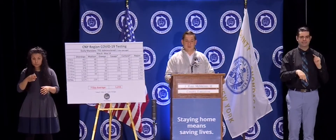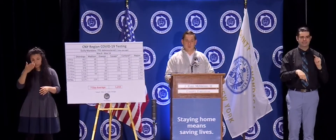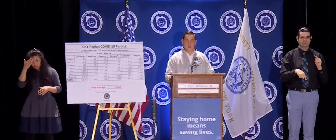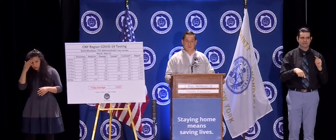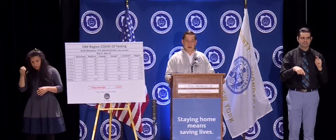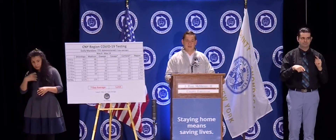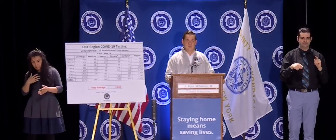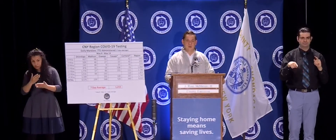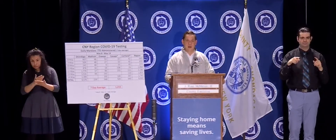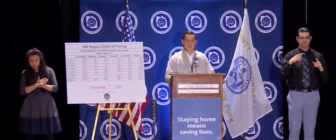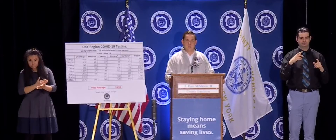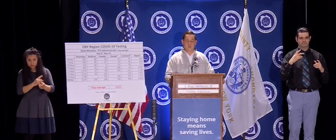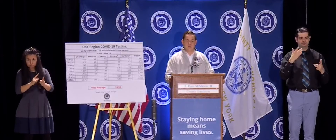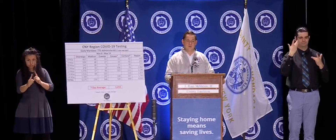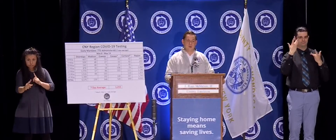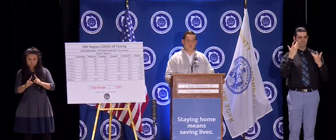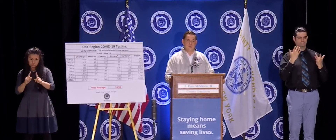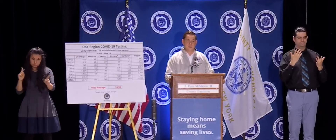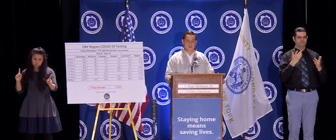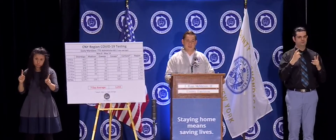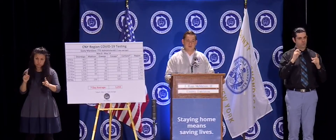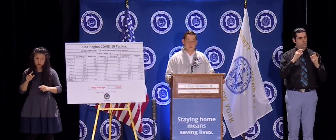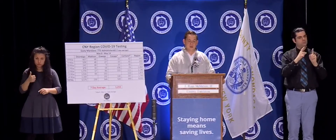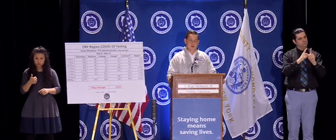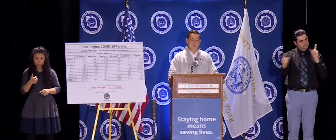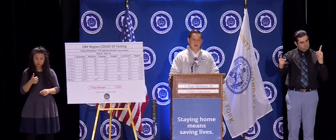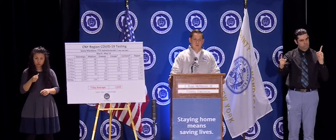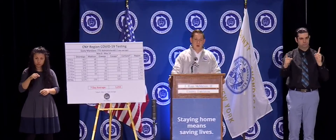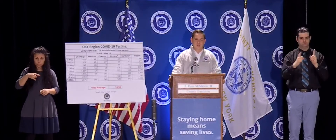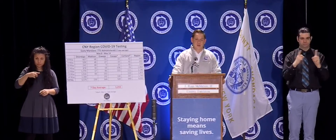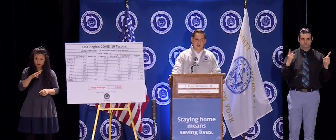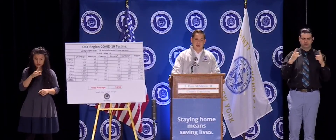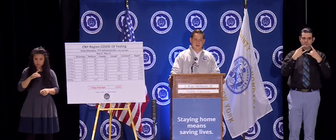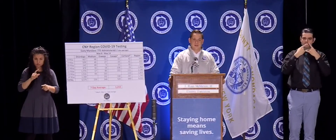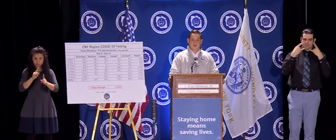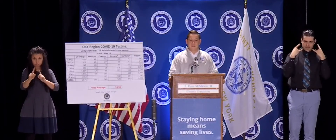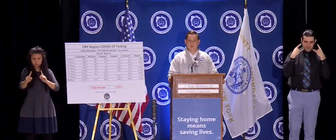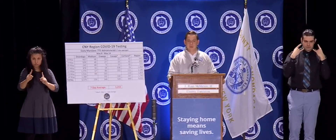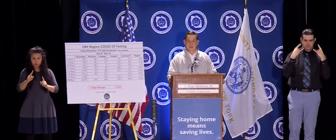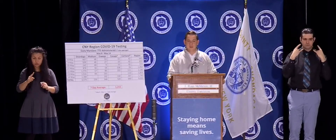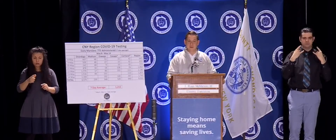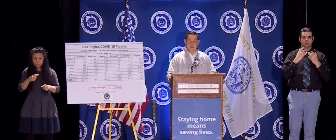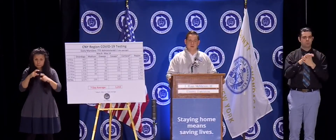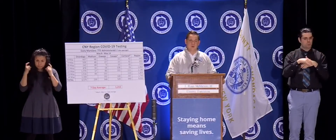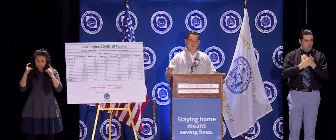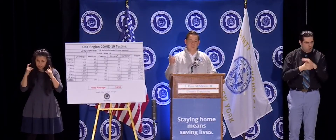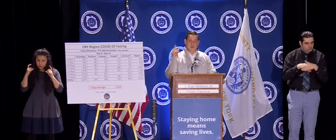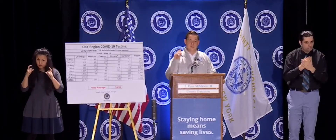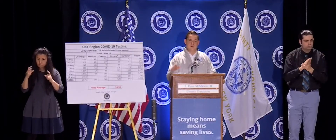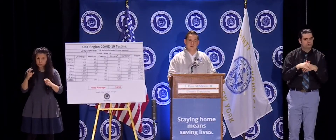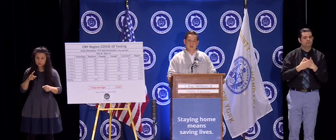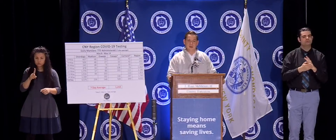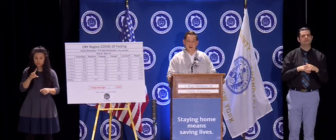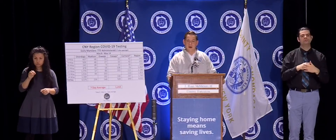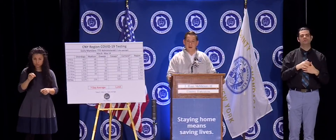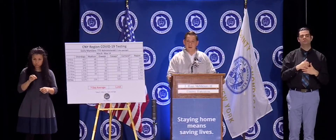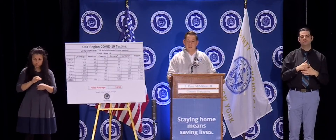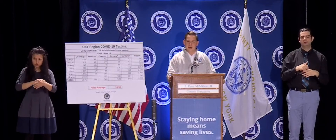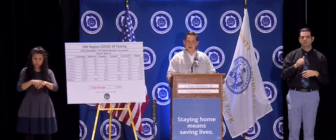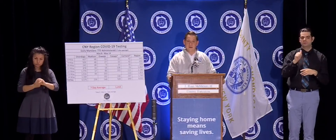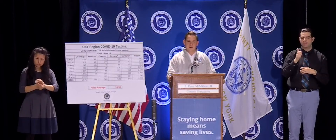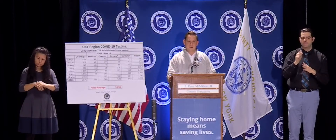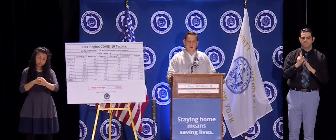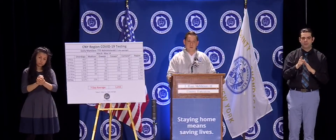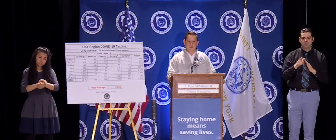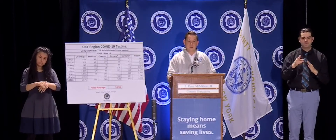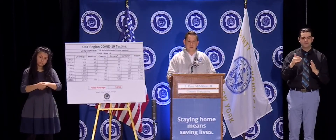each other. You wear a mask when you're out in public if you're going to be within 6 feet. Wash your hands every 10 minutes like Dr. Gupta does. And